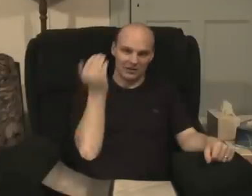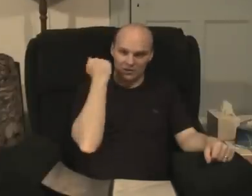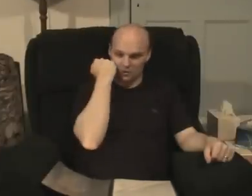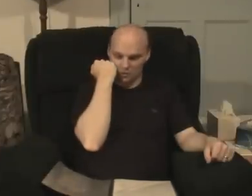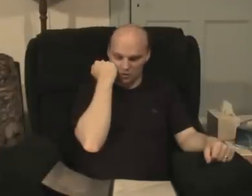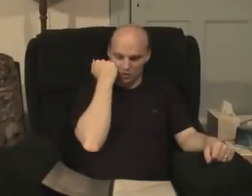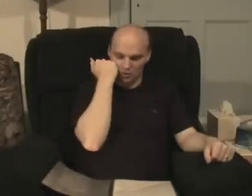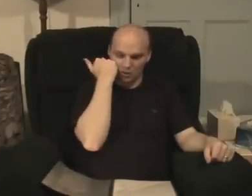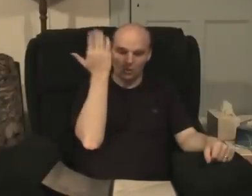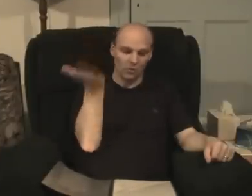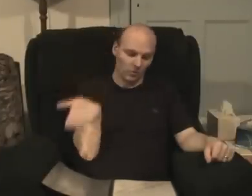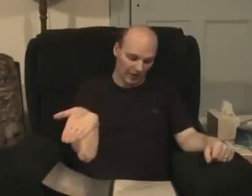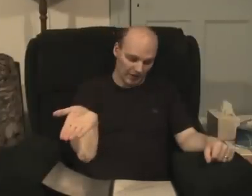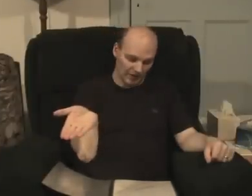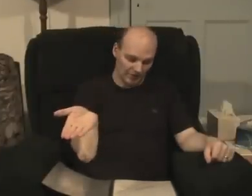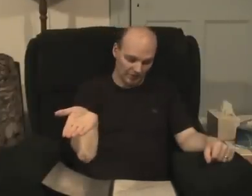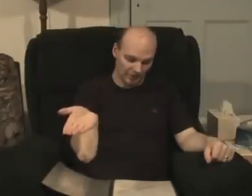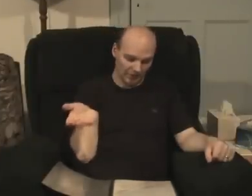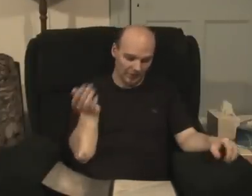out. Always.